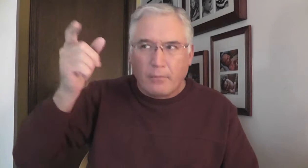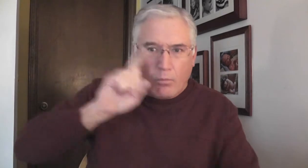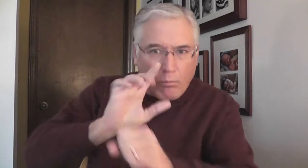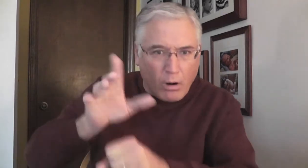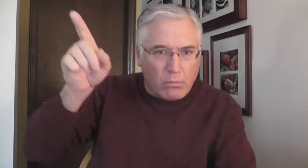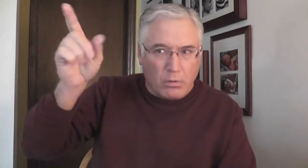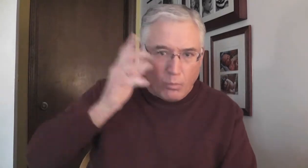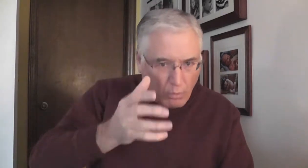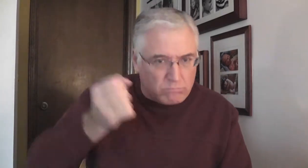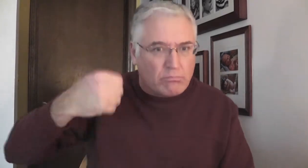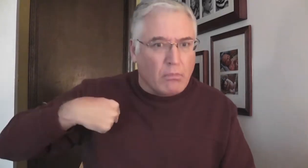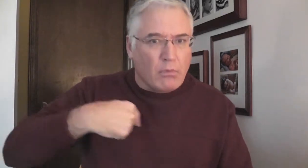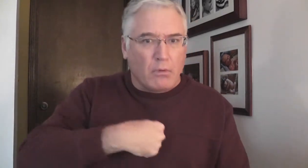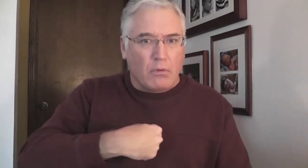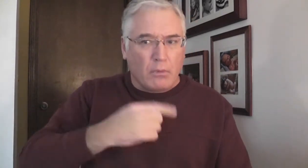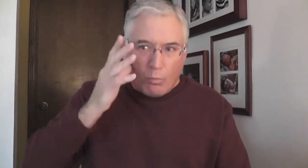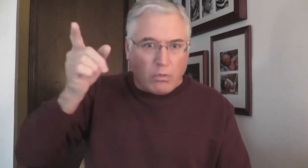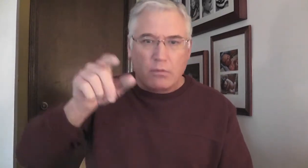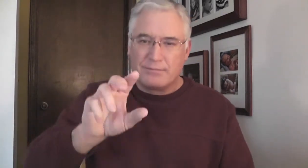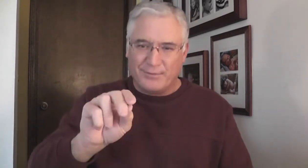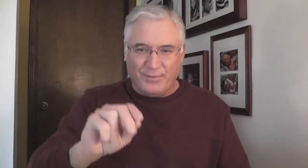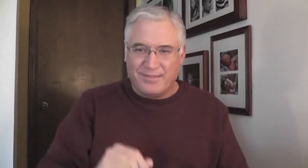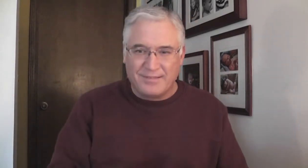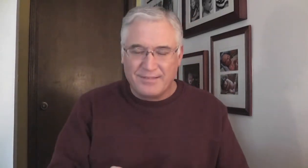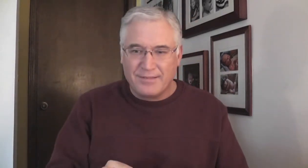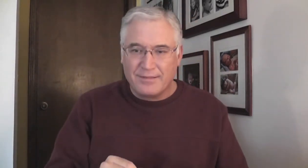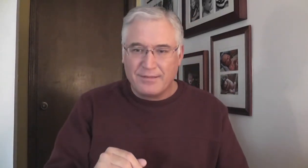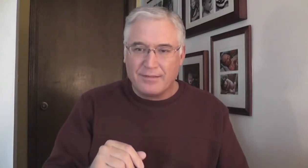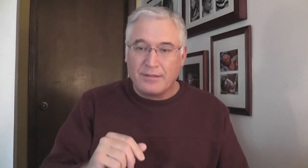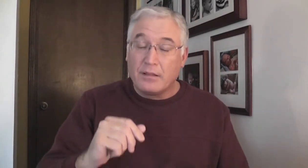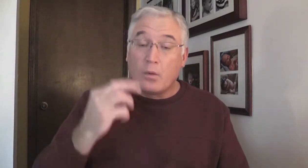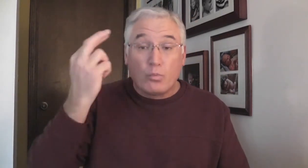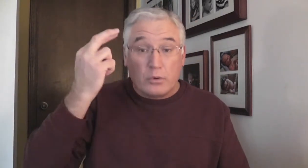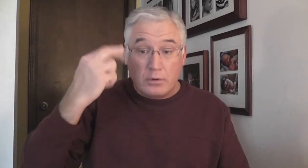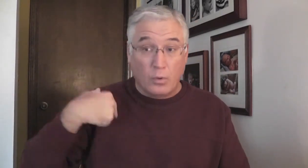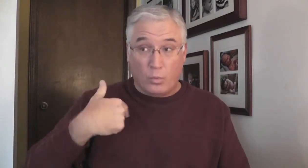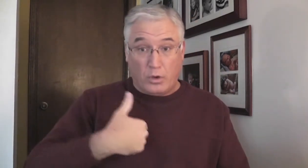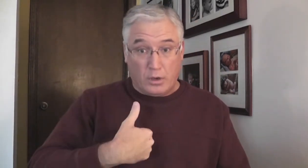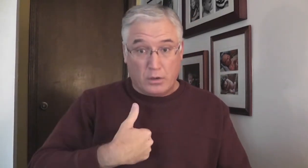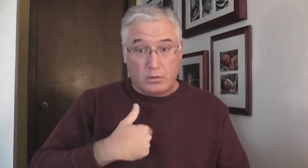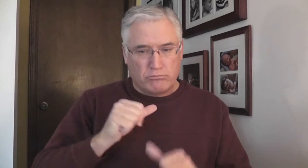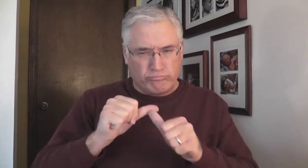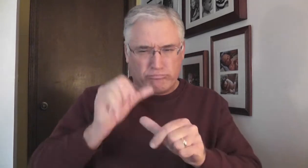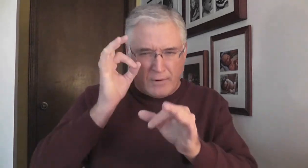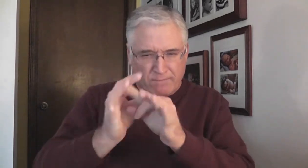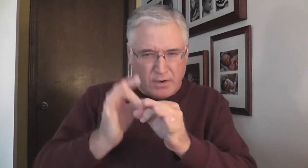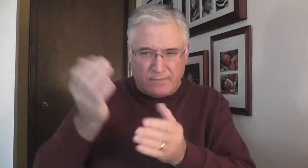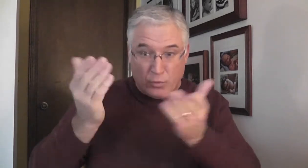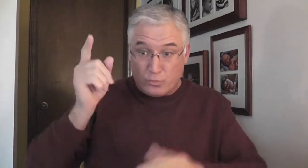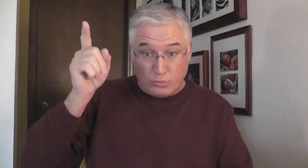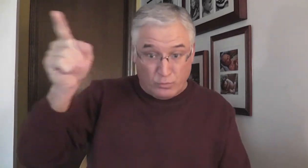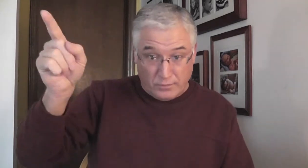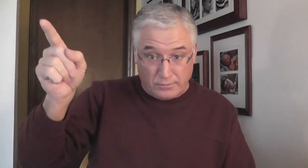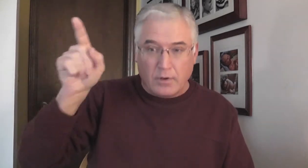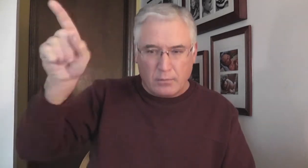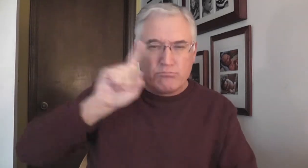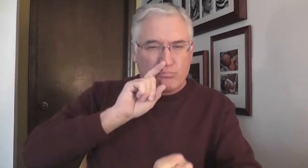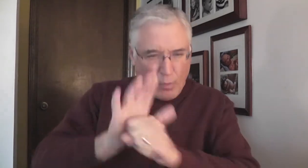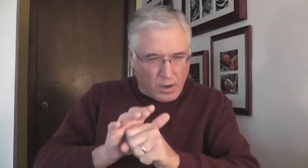again. God keeps his promises to save us. The reason that we continue to be faithful and